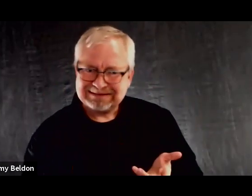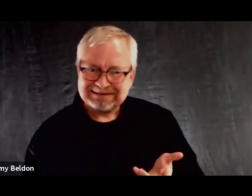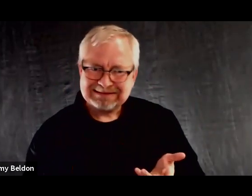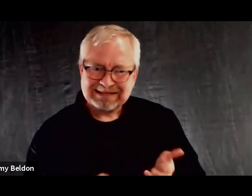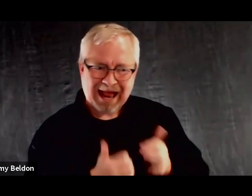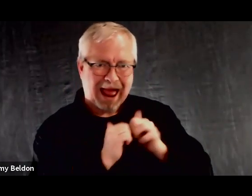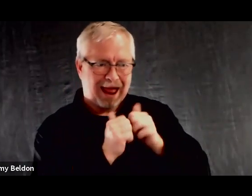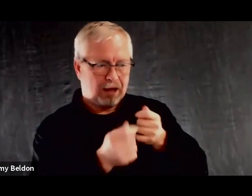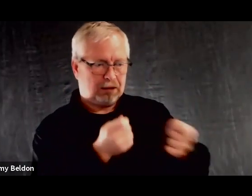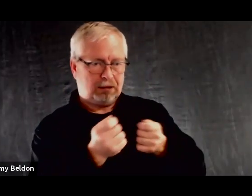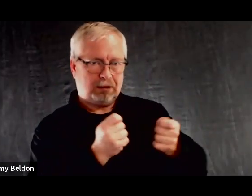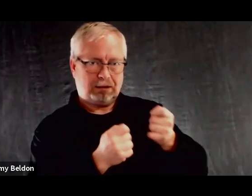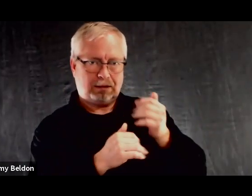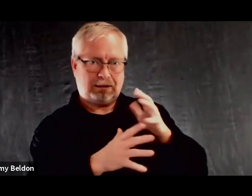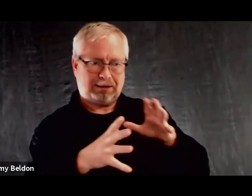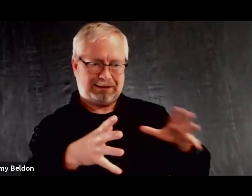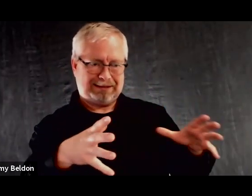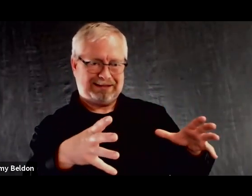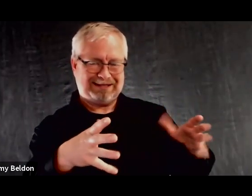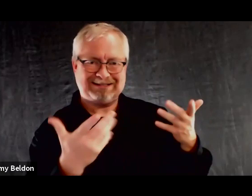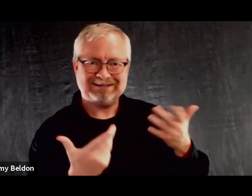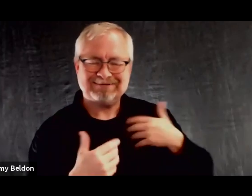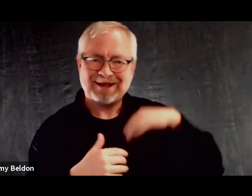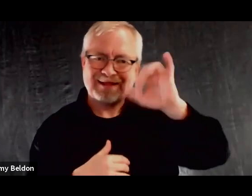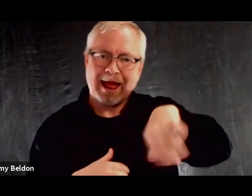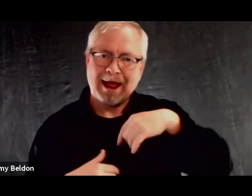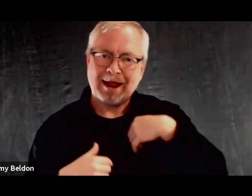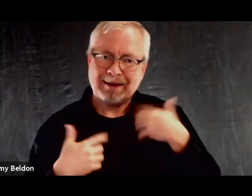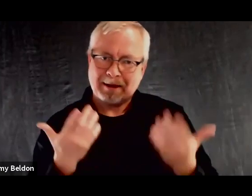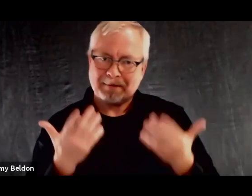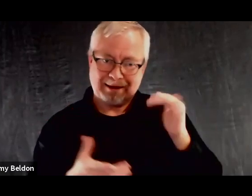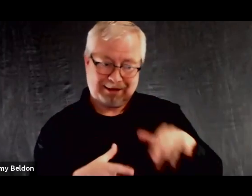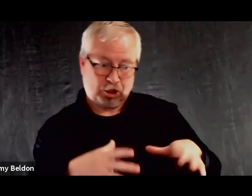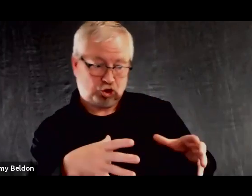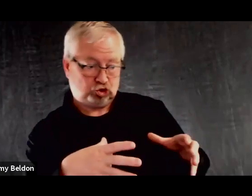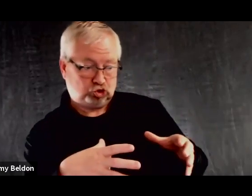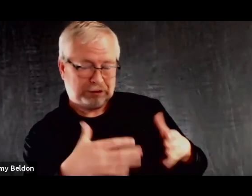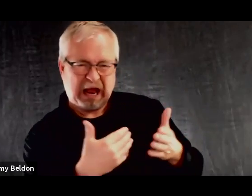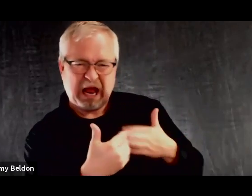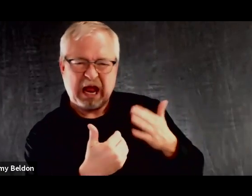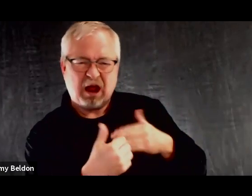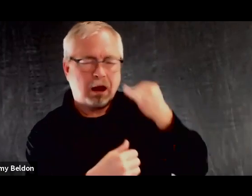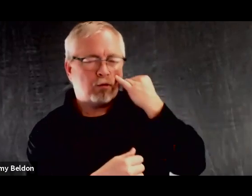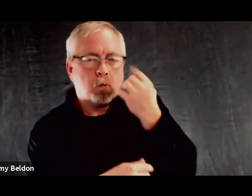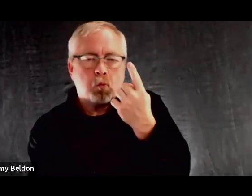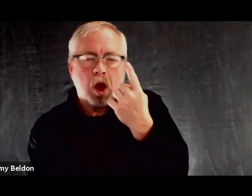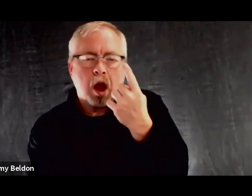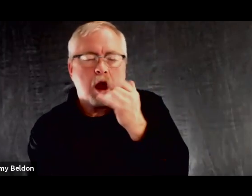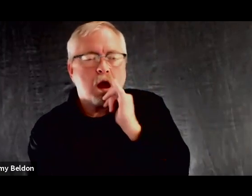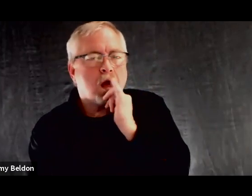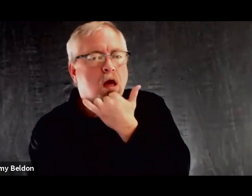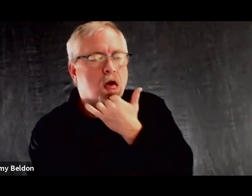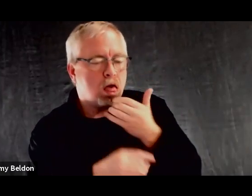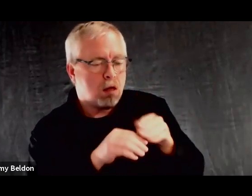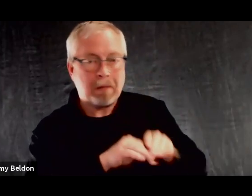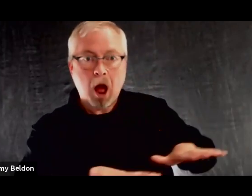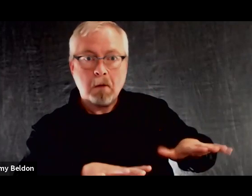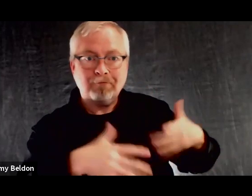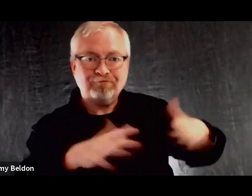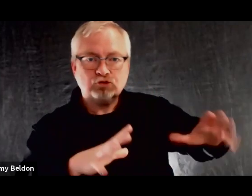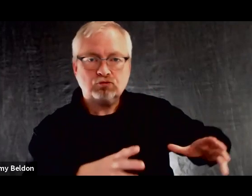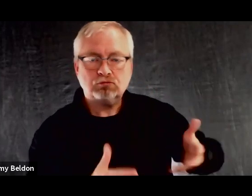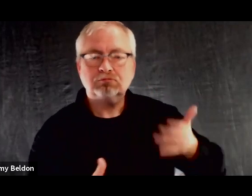we think that there are, to the extent we can not just totally